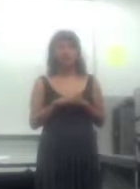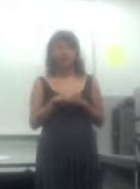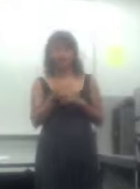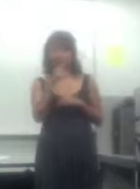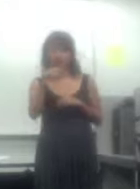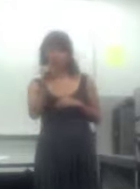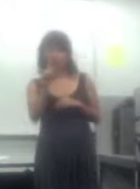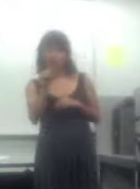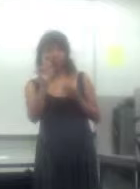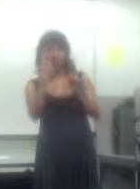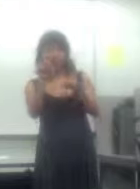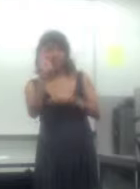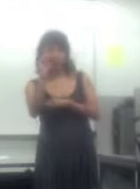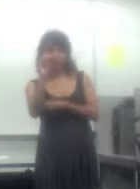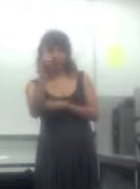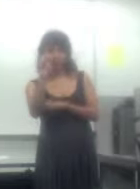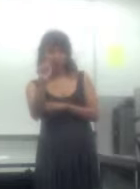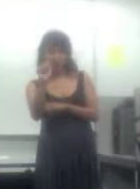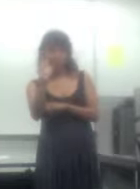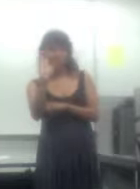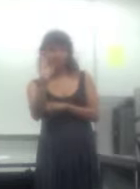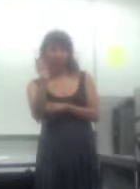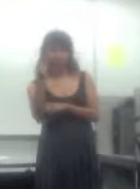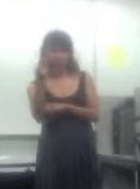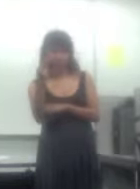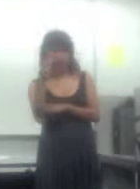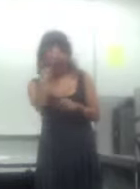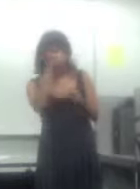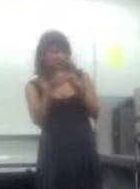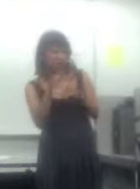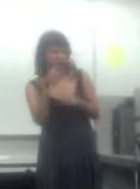are? They're even cuter in hockey equipment.